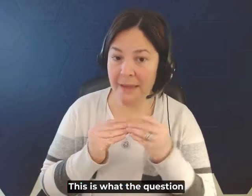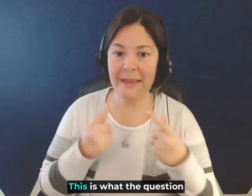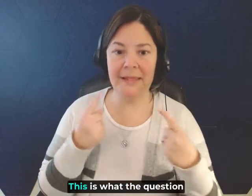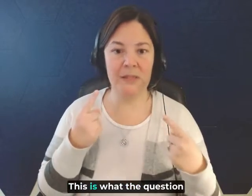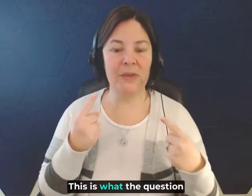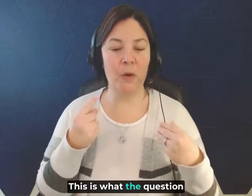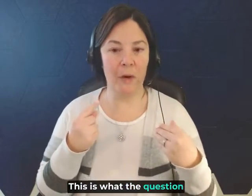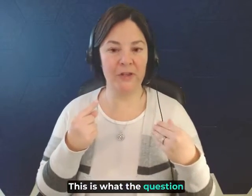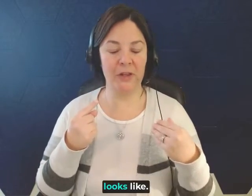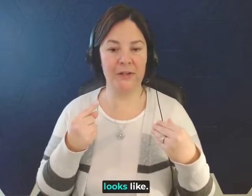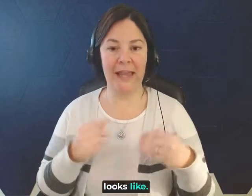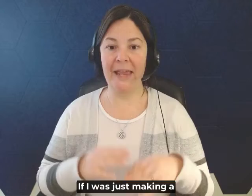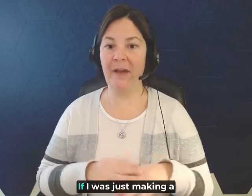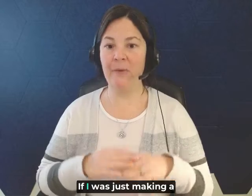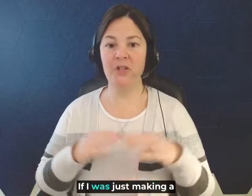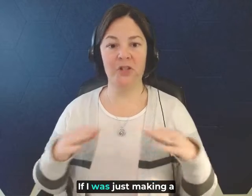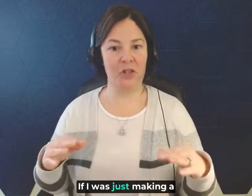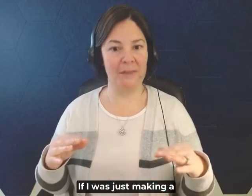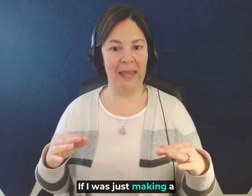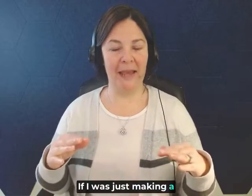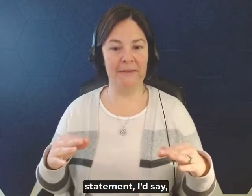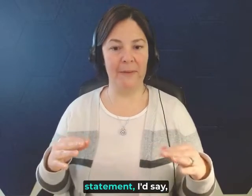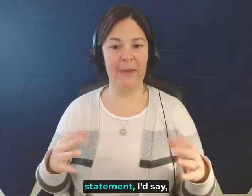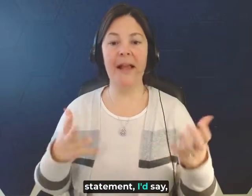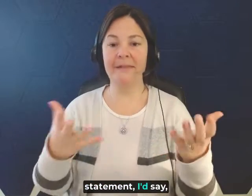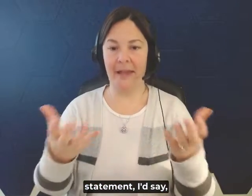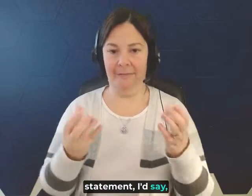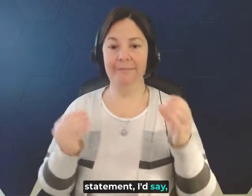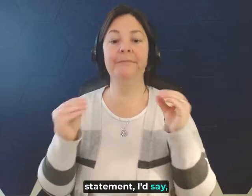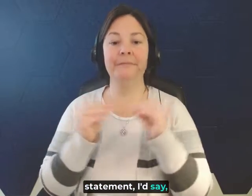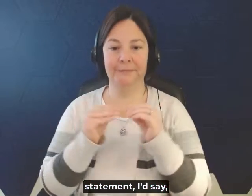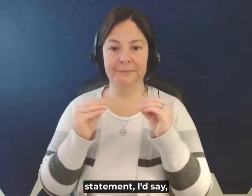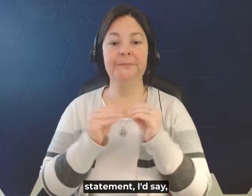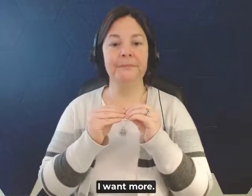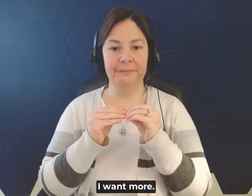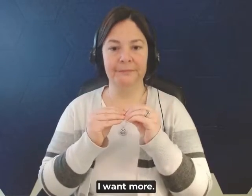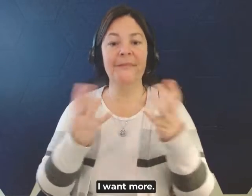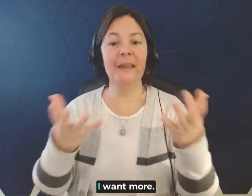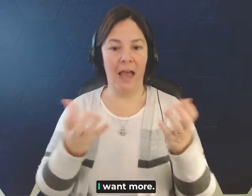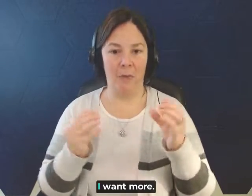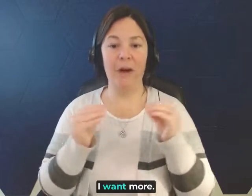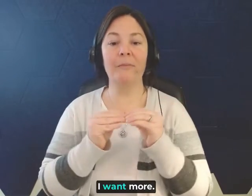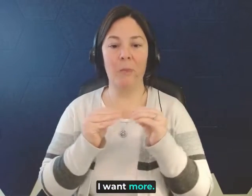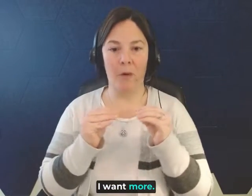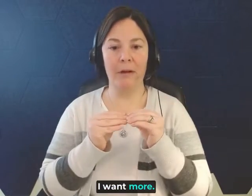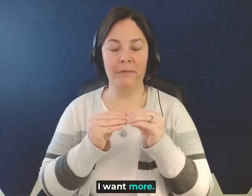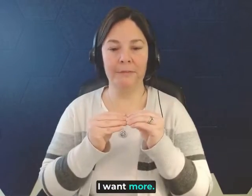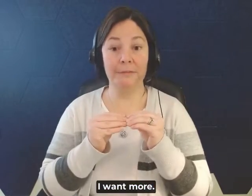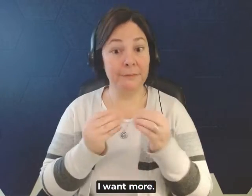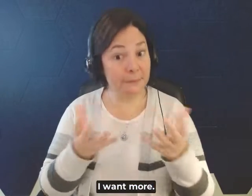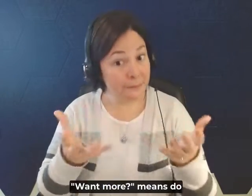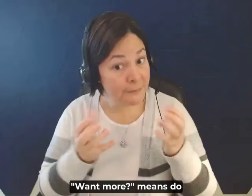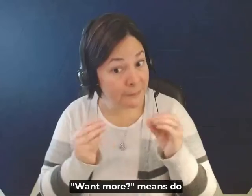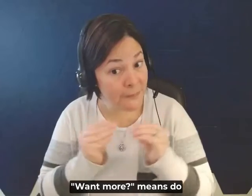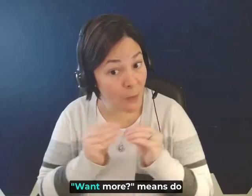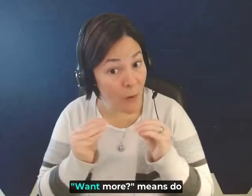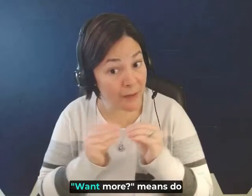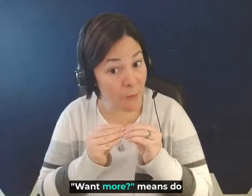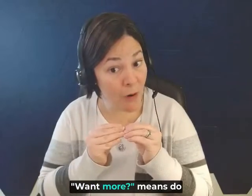This is what the question looks like. If I was just making a statement, I'd say, I want more. Want more